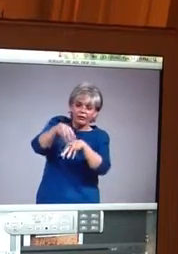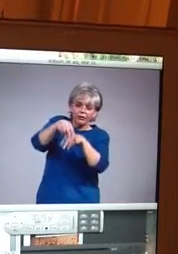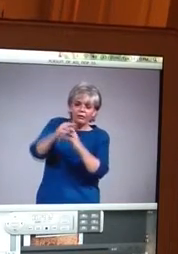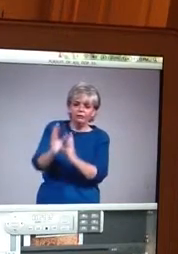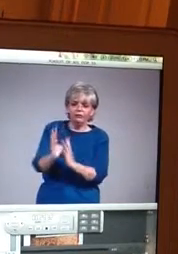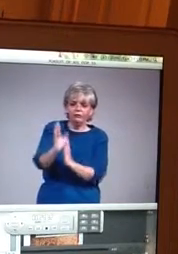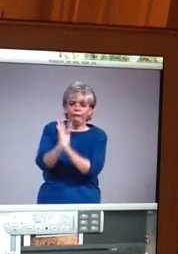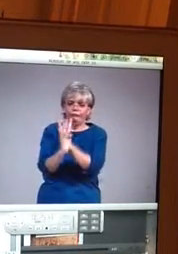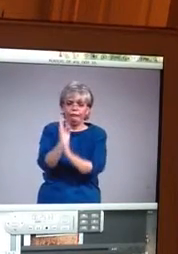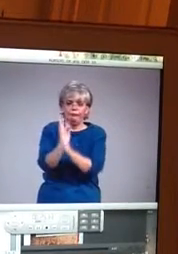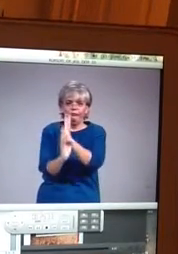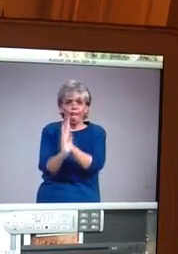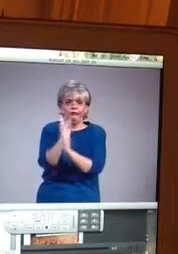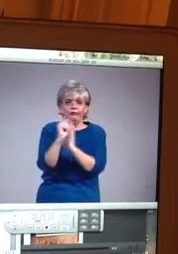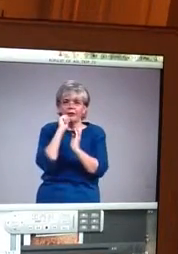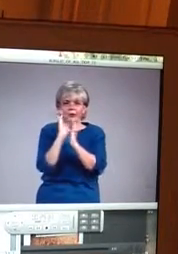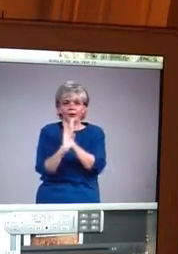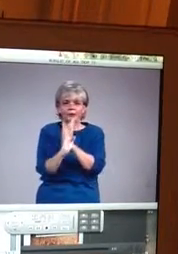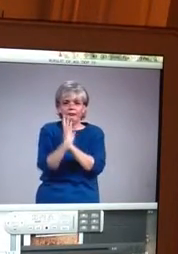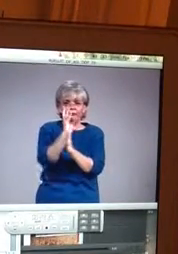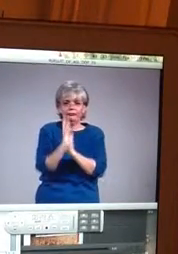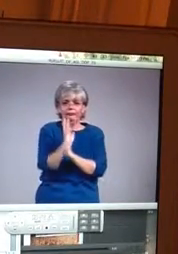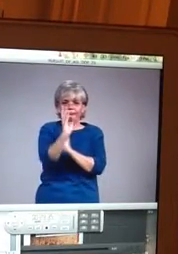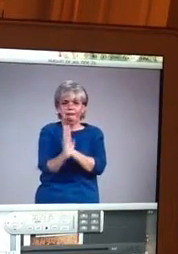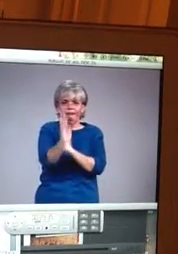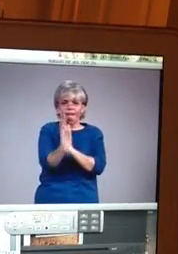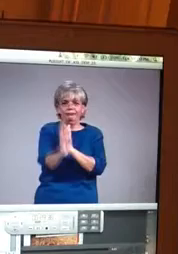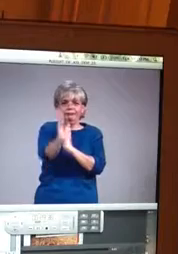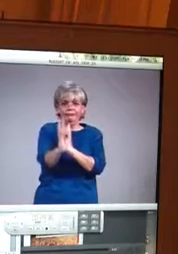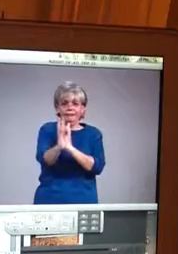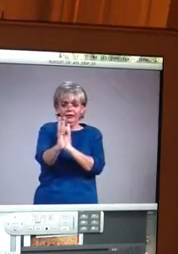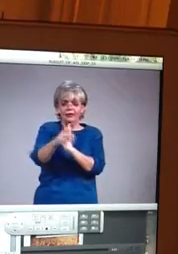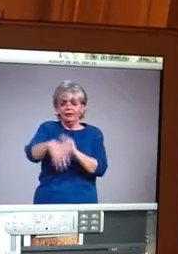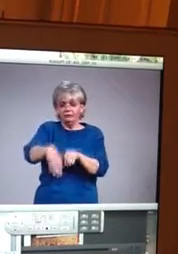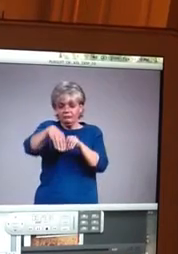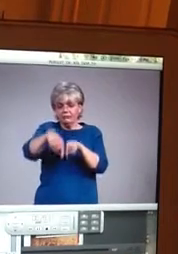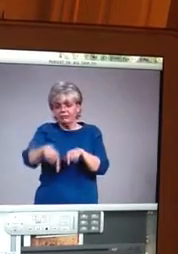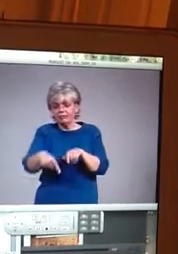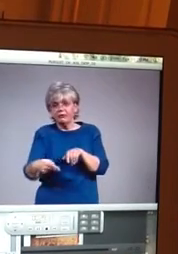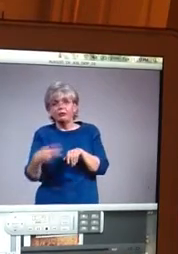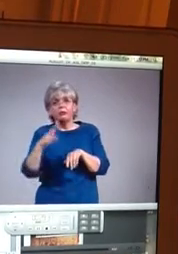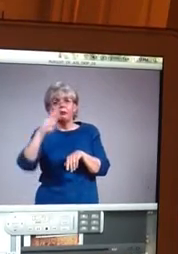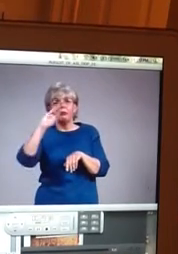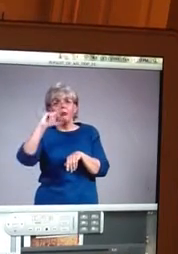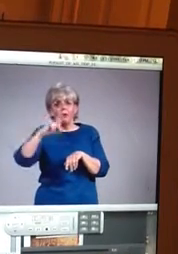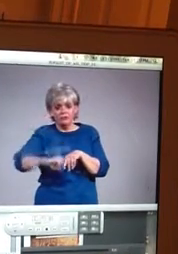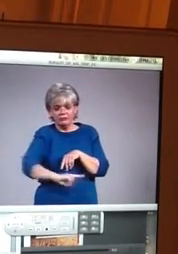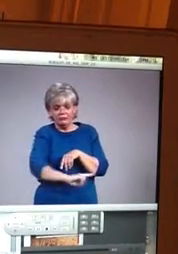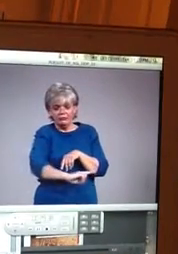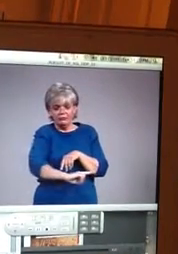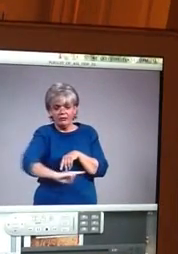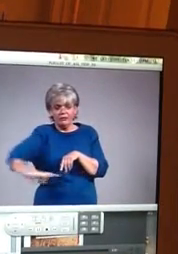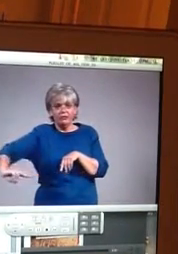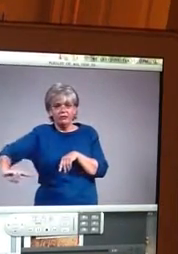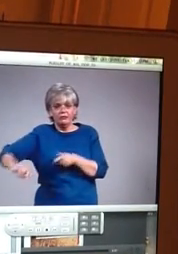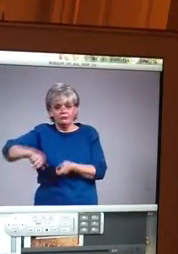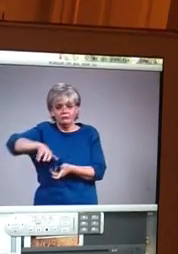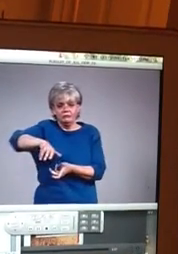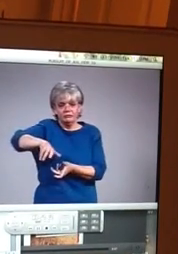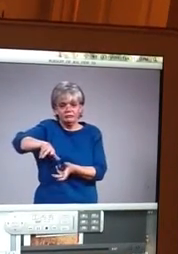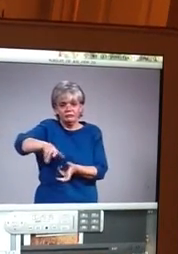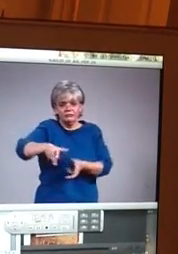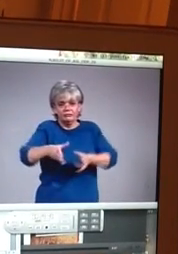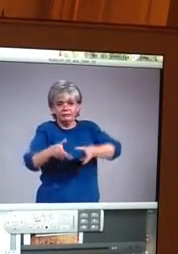right in, and it matches the teeth, the other teeth. They're movable. The bottom is